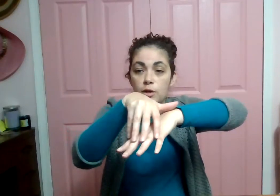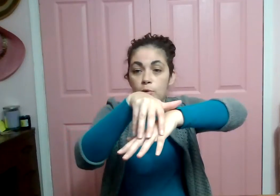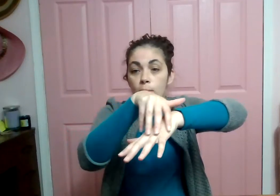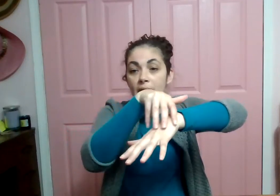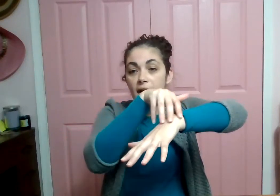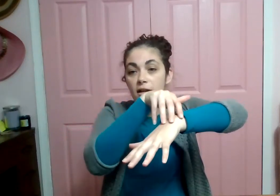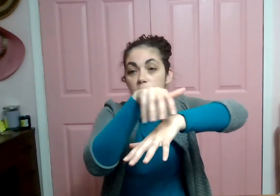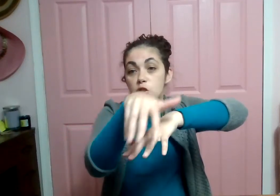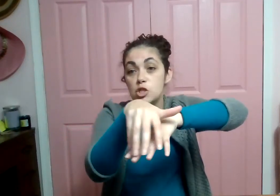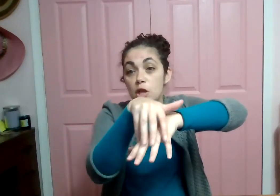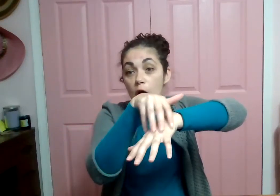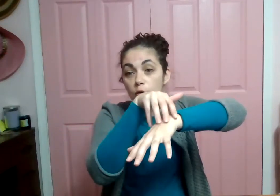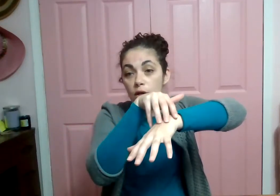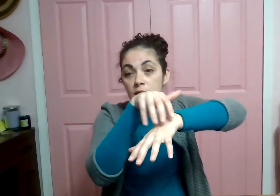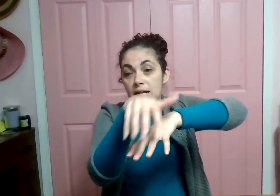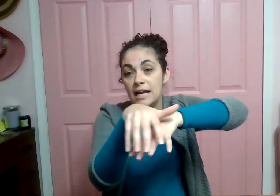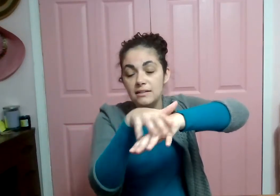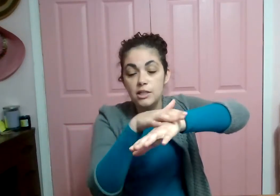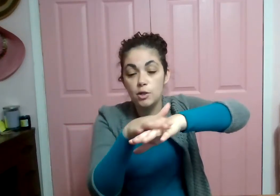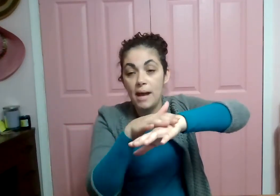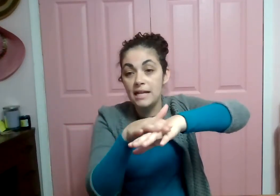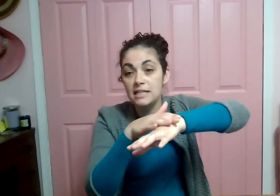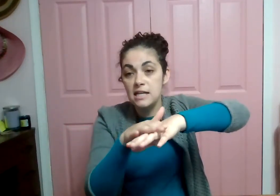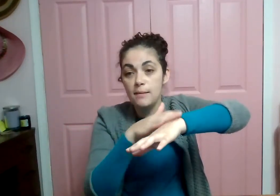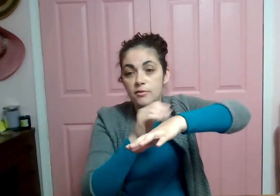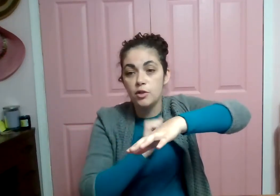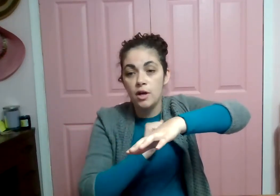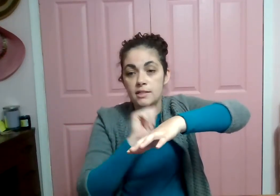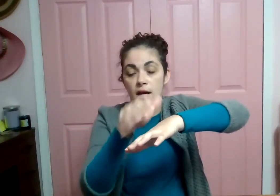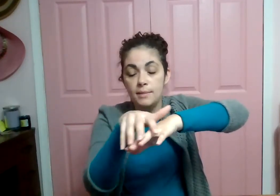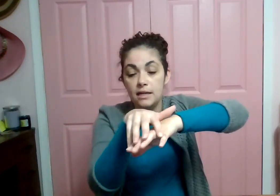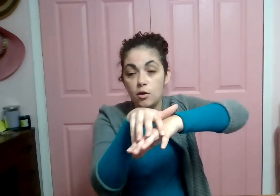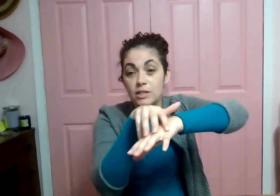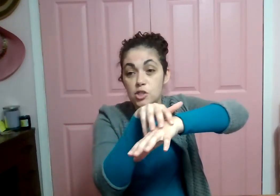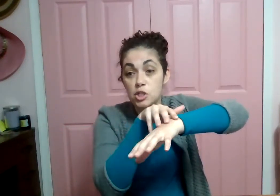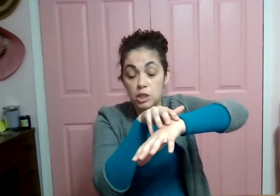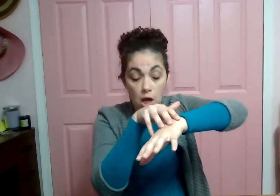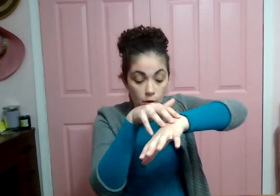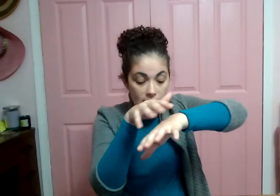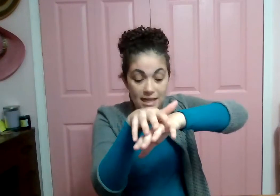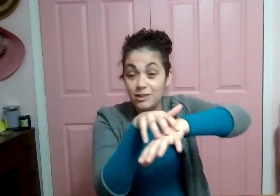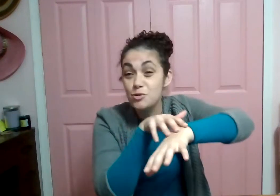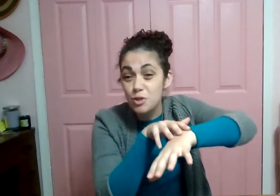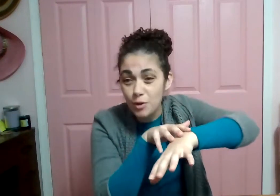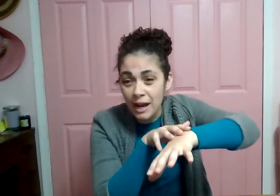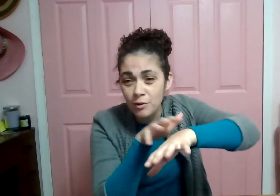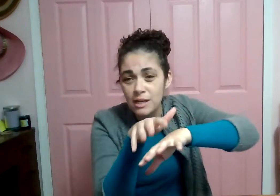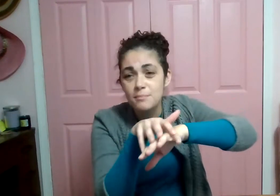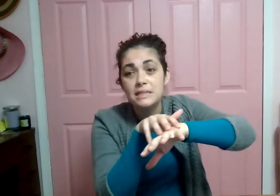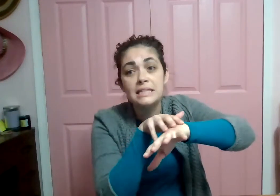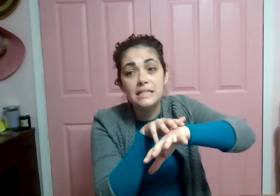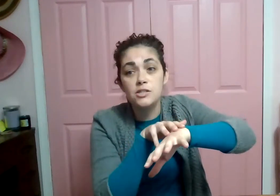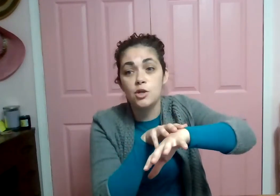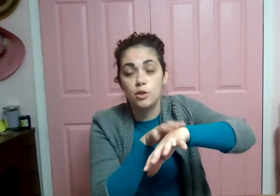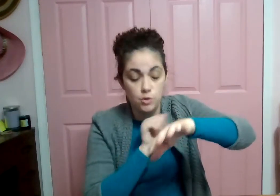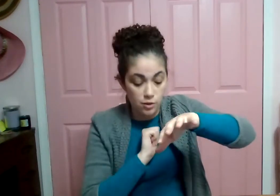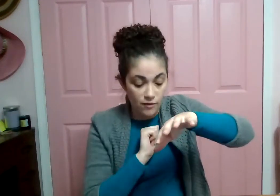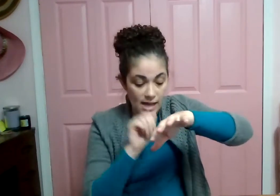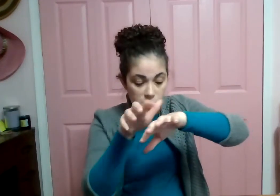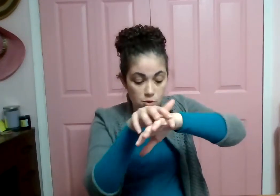to pull back slow. Kind of like you're petting the top of your non-dominant, going slow. Can you slow down? Please don't go so fast, so